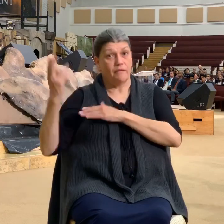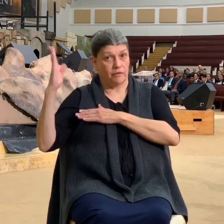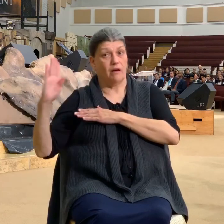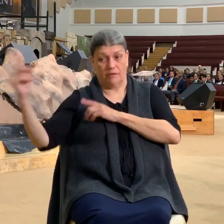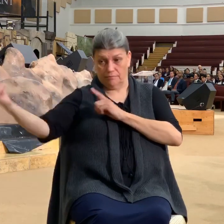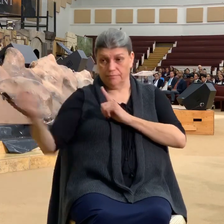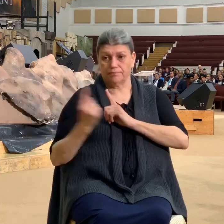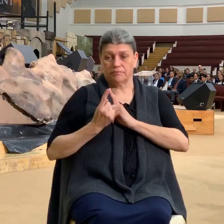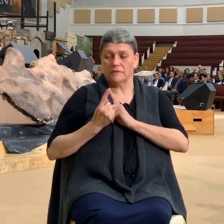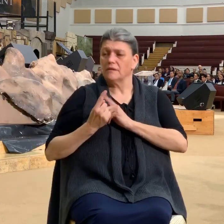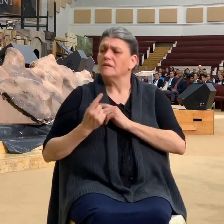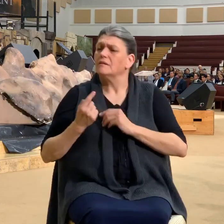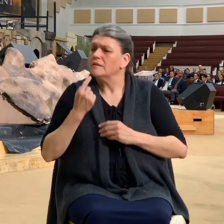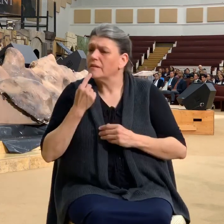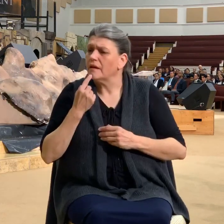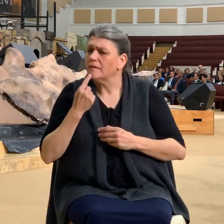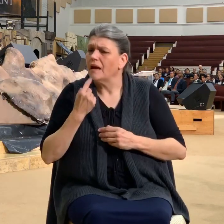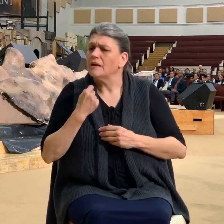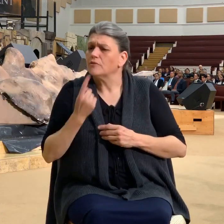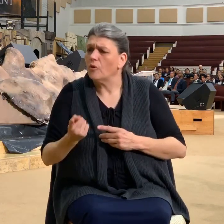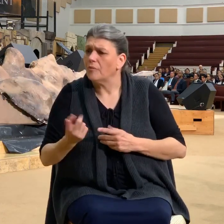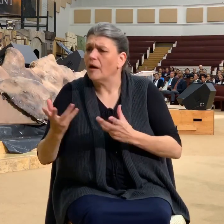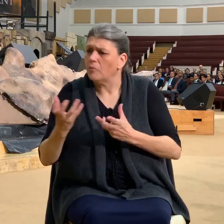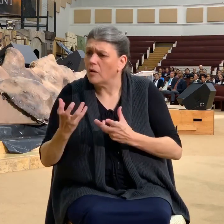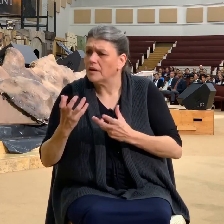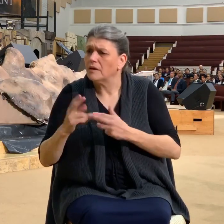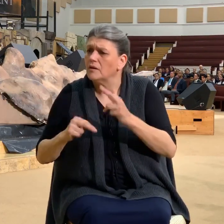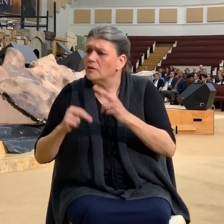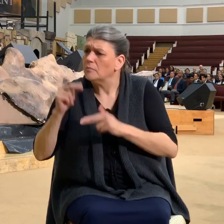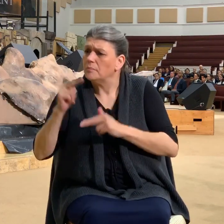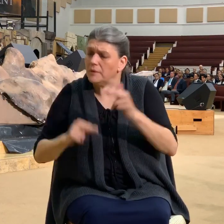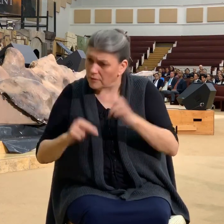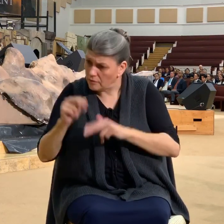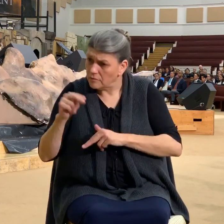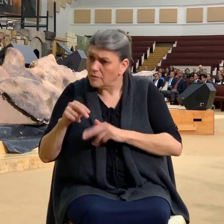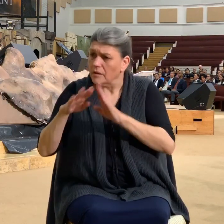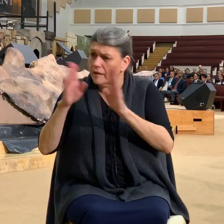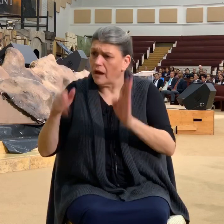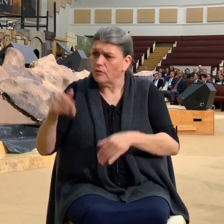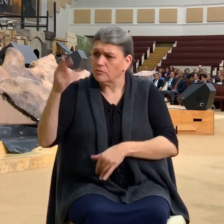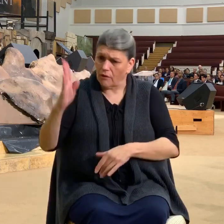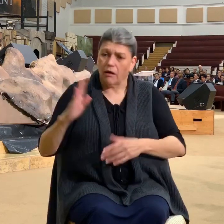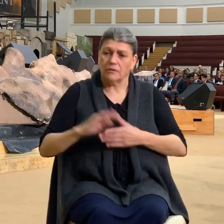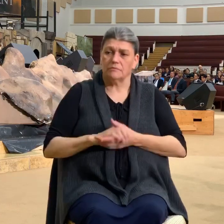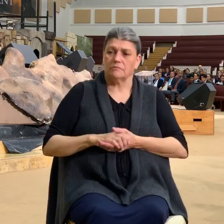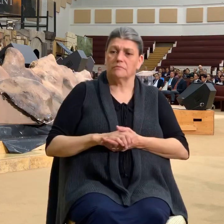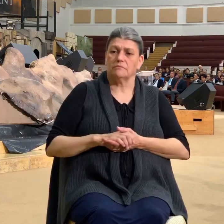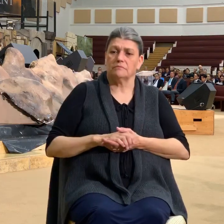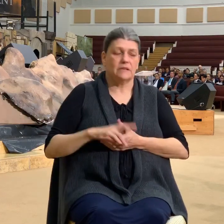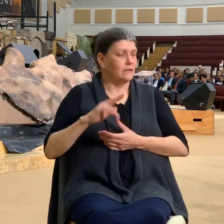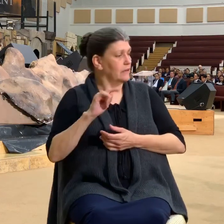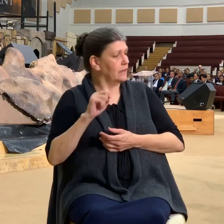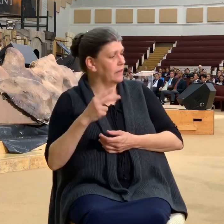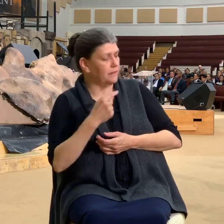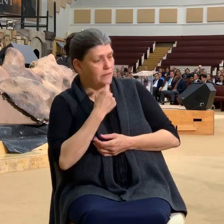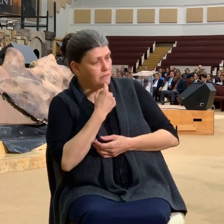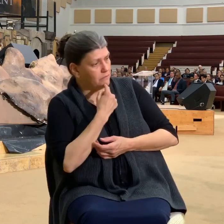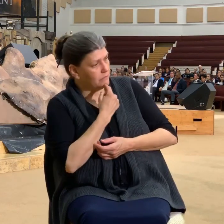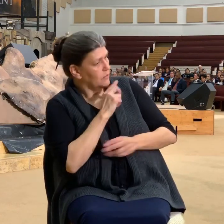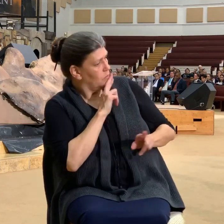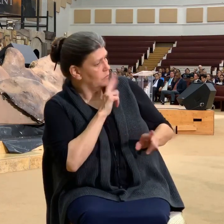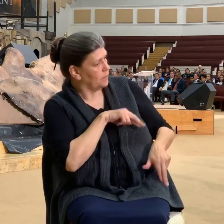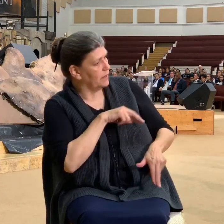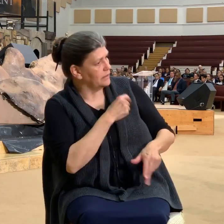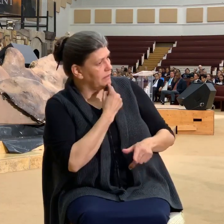he told Nathan what he proposed to do, and that was to build the house of God. Nathan responded immediately